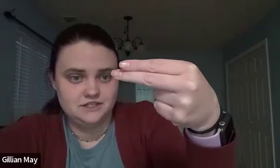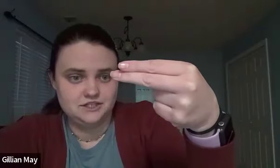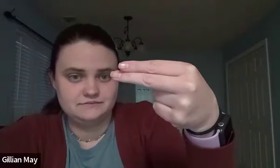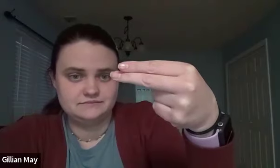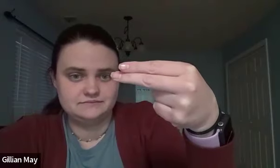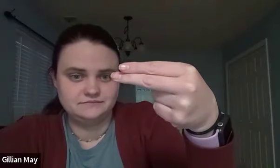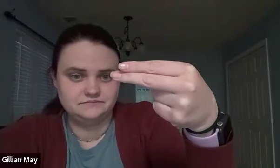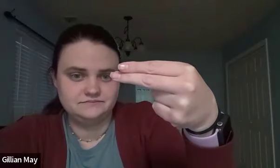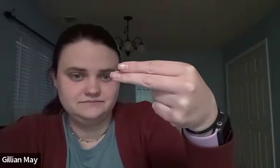H.